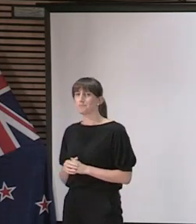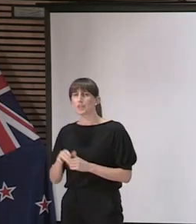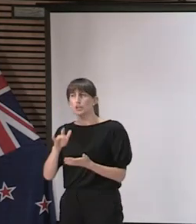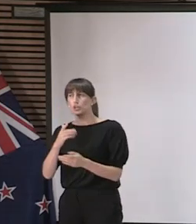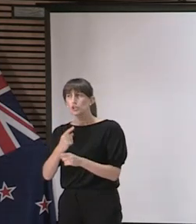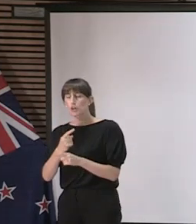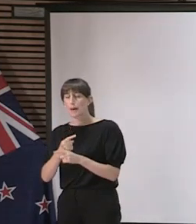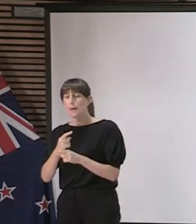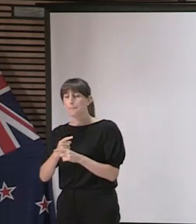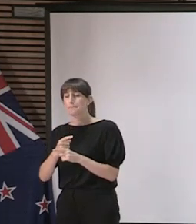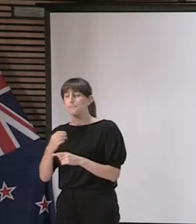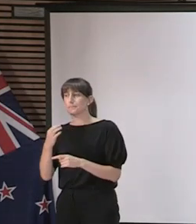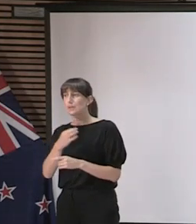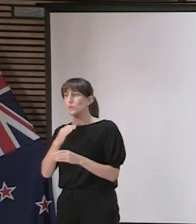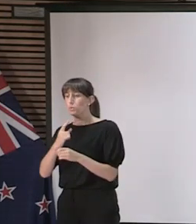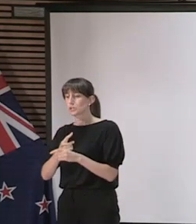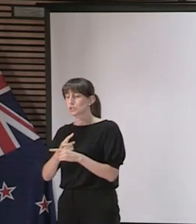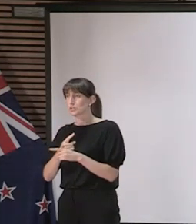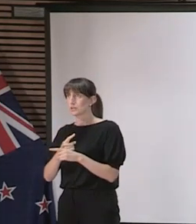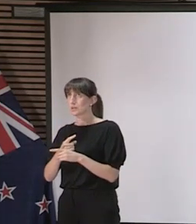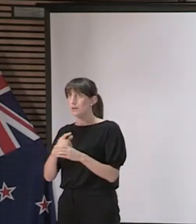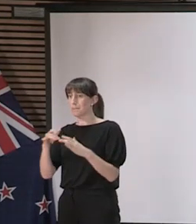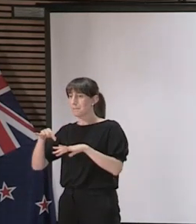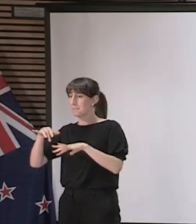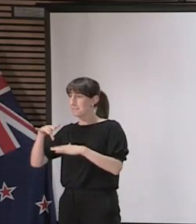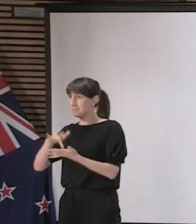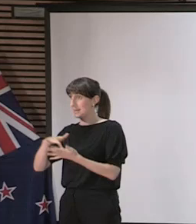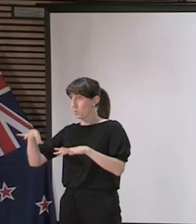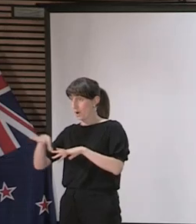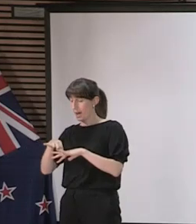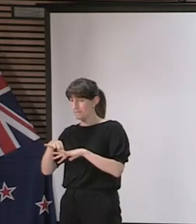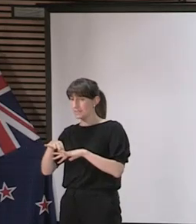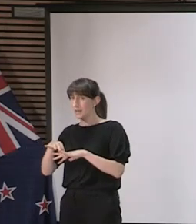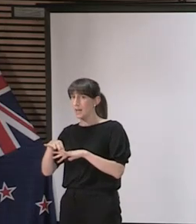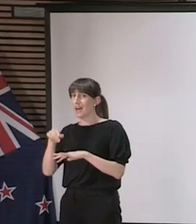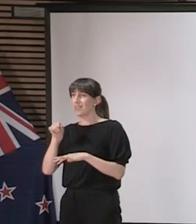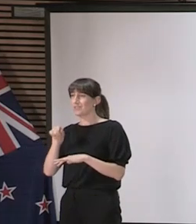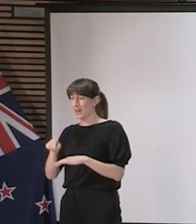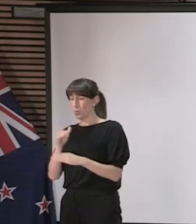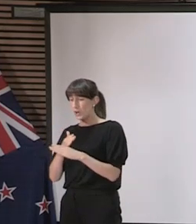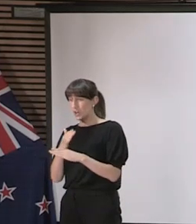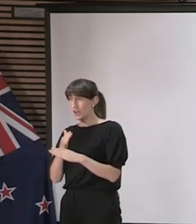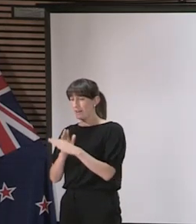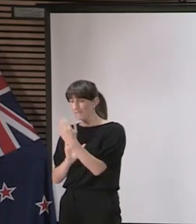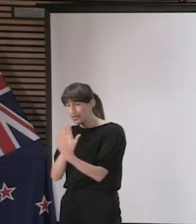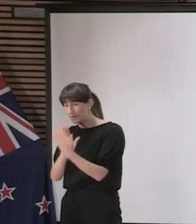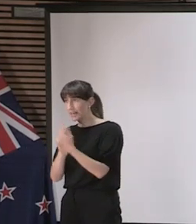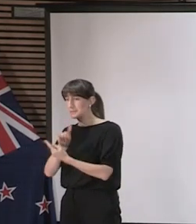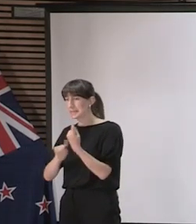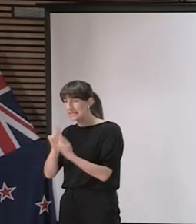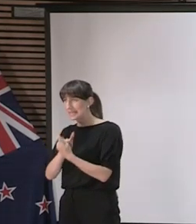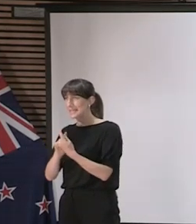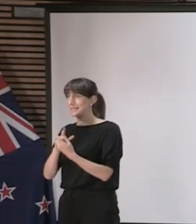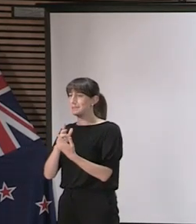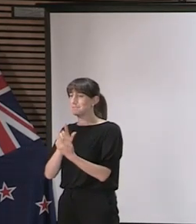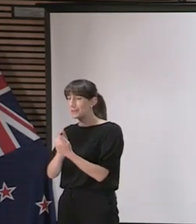community midwives, how much more difficult their role has been during the lockdown in terms of doing those face-to-face meetings with mothers being asked